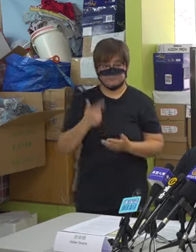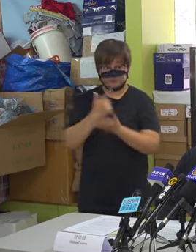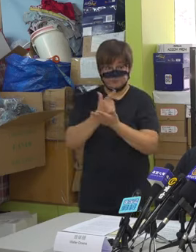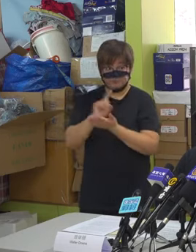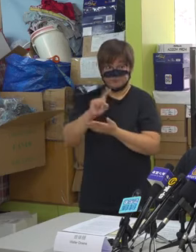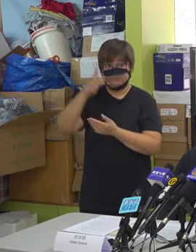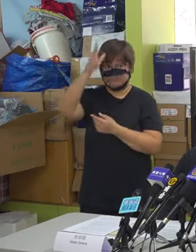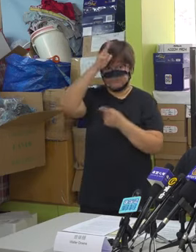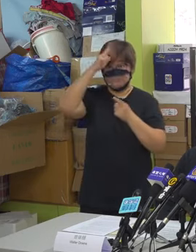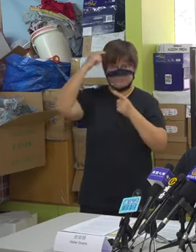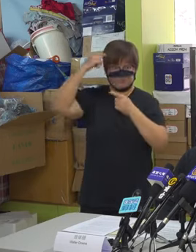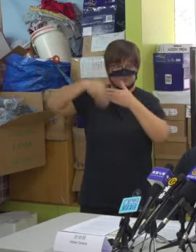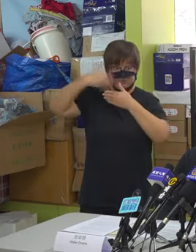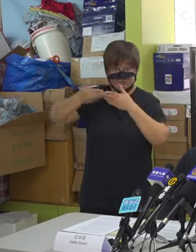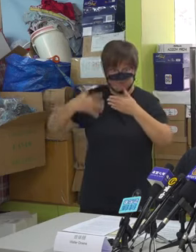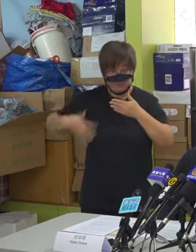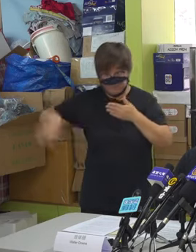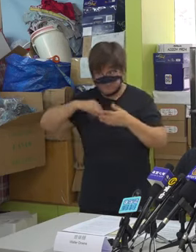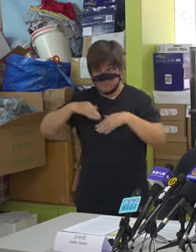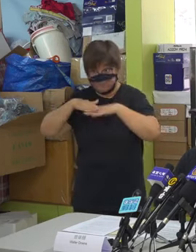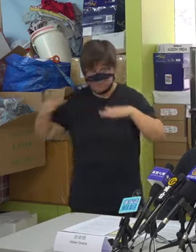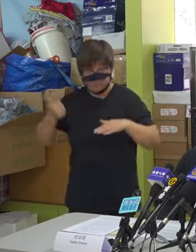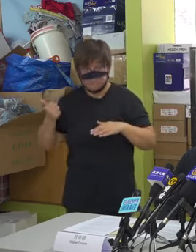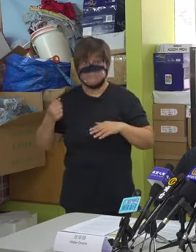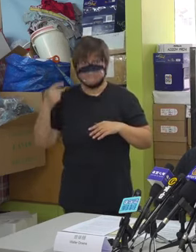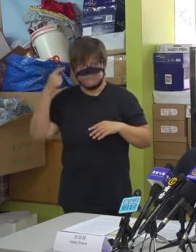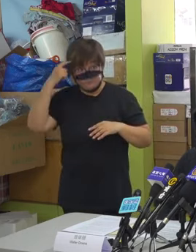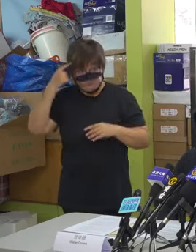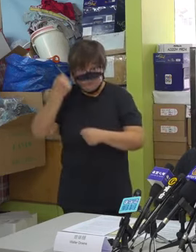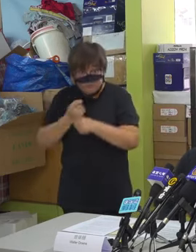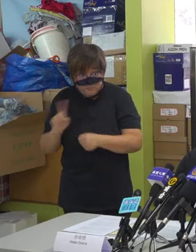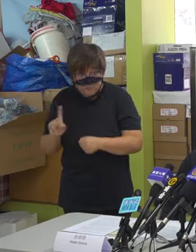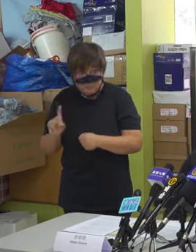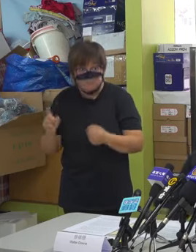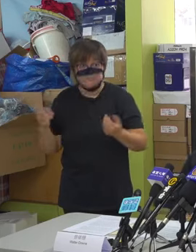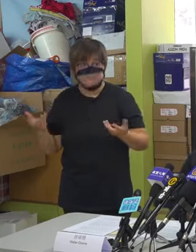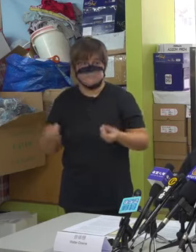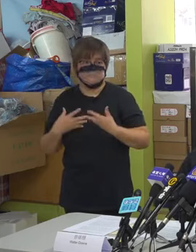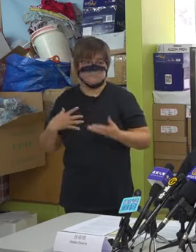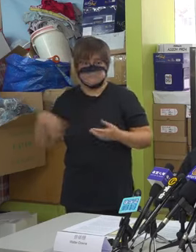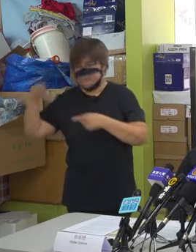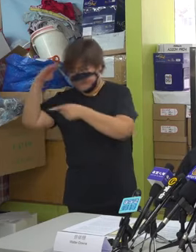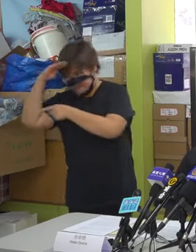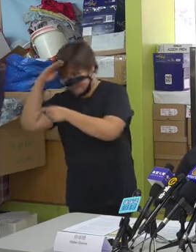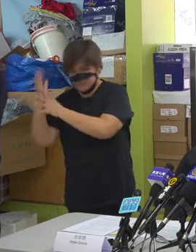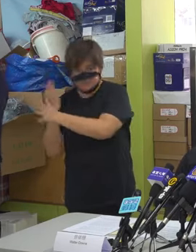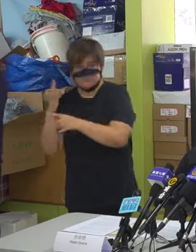have a reconcile between the public authority and the civilian. Thank you.